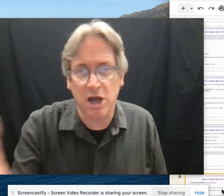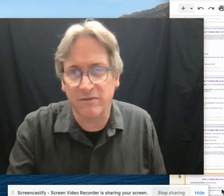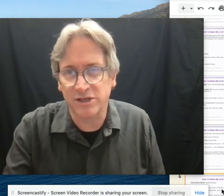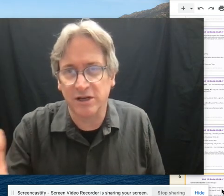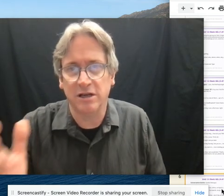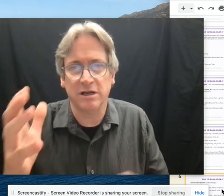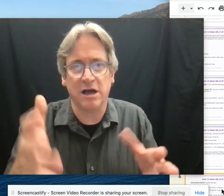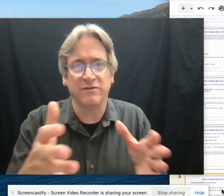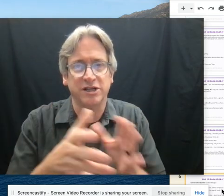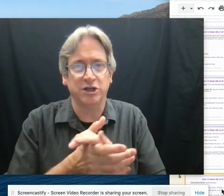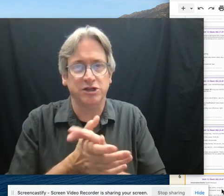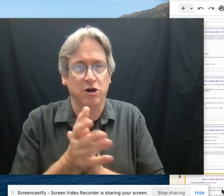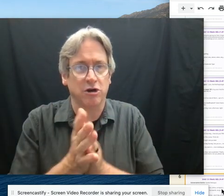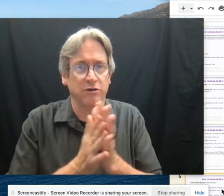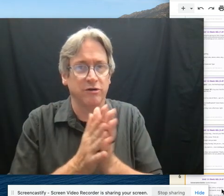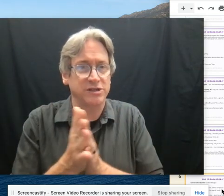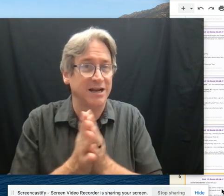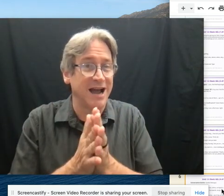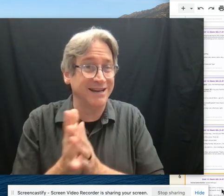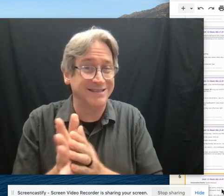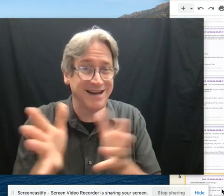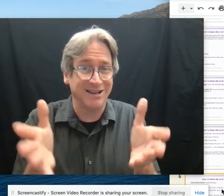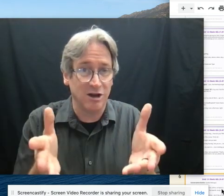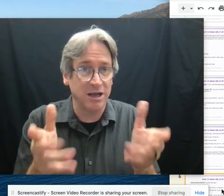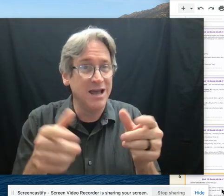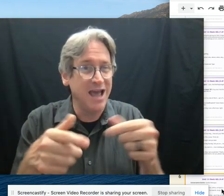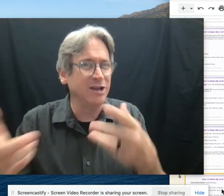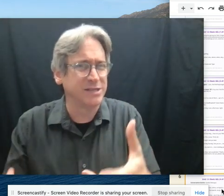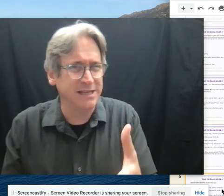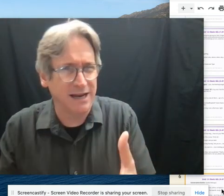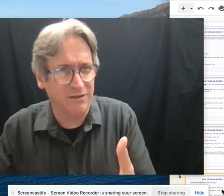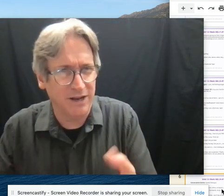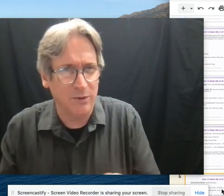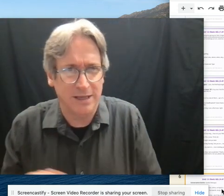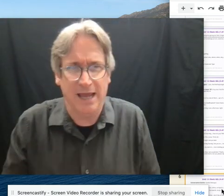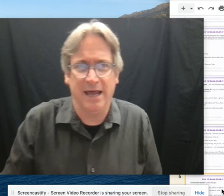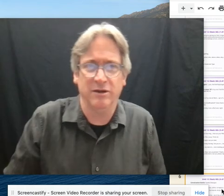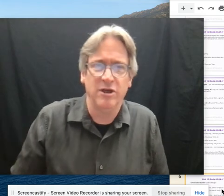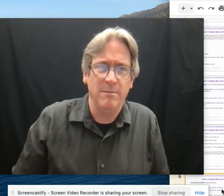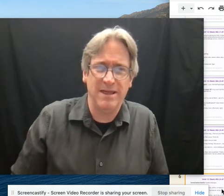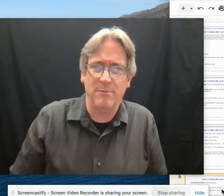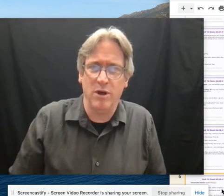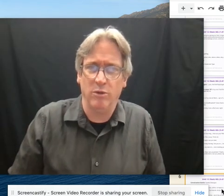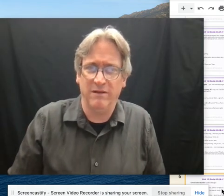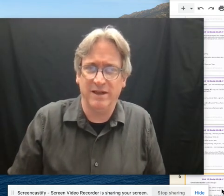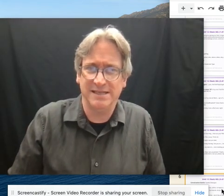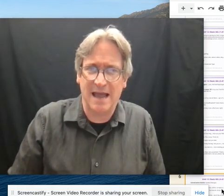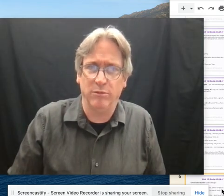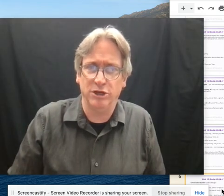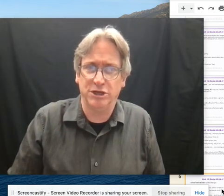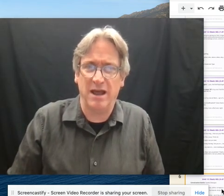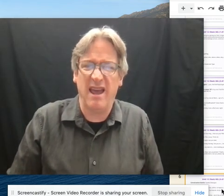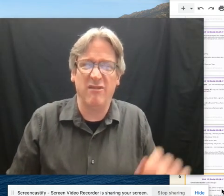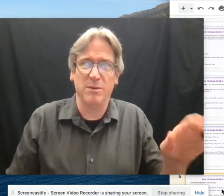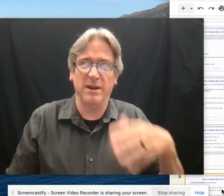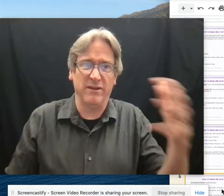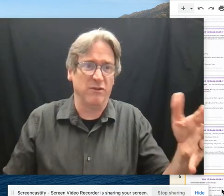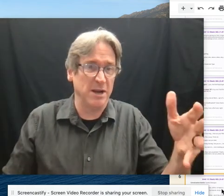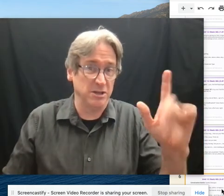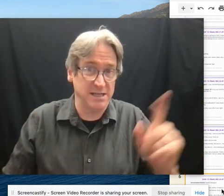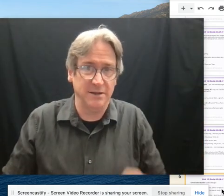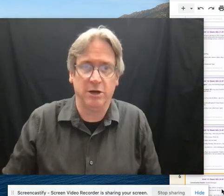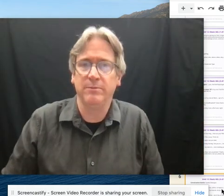There's the conversation starter. There's that guided dialogue, and you'll see that at the video at the end. By that point, we'll have established every